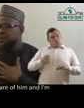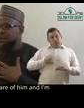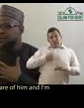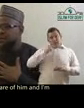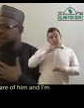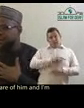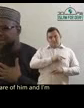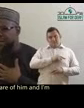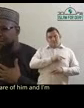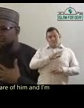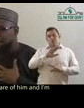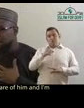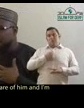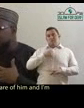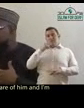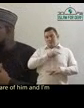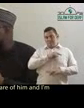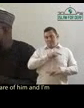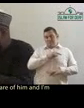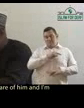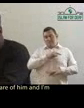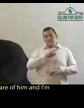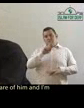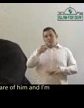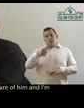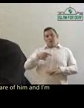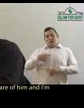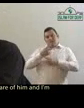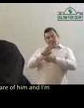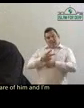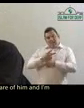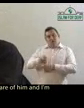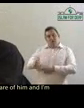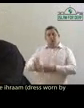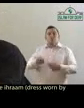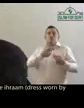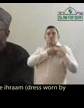son. He's not my son. But I take care of him and I'm